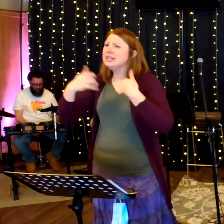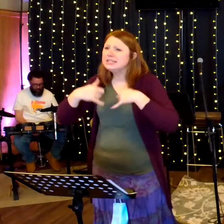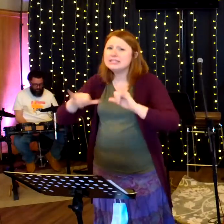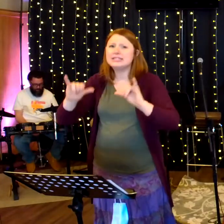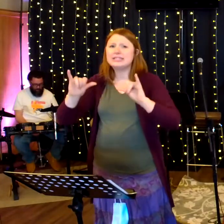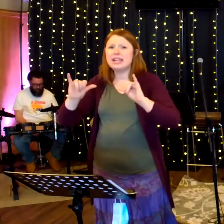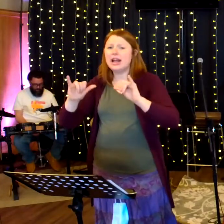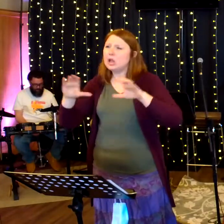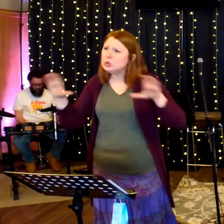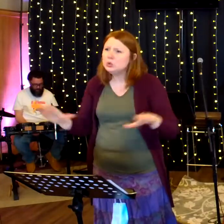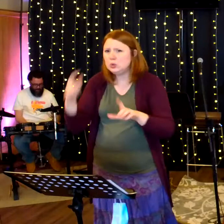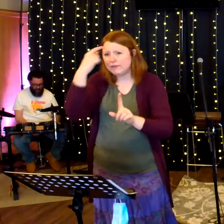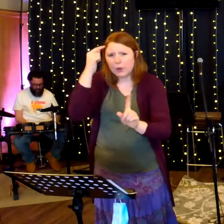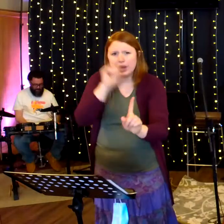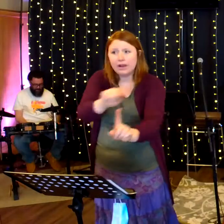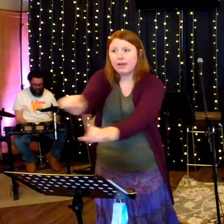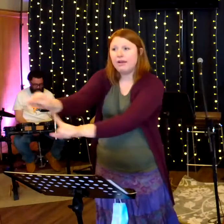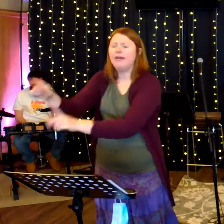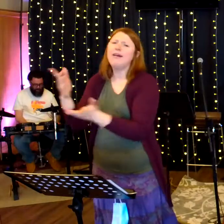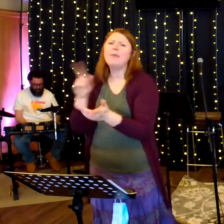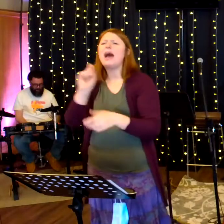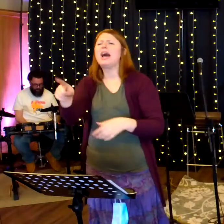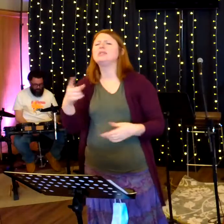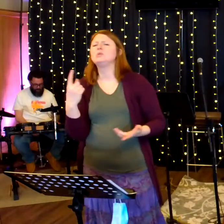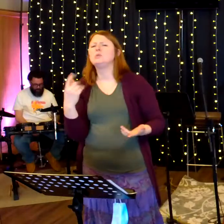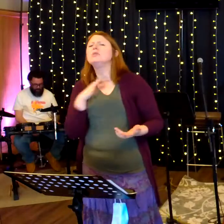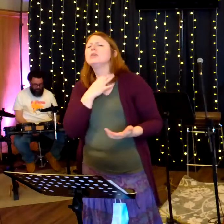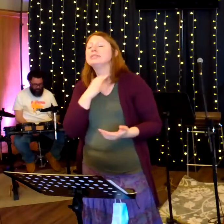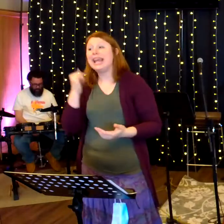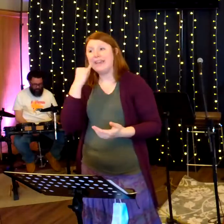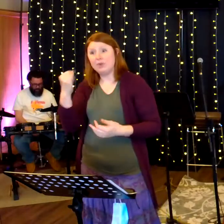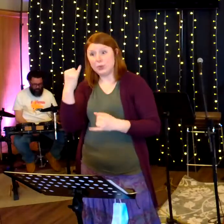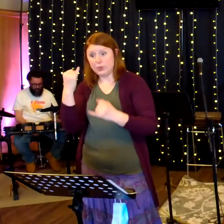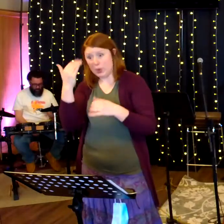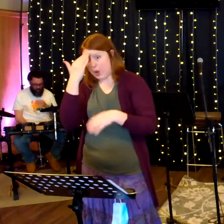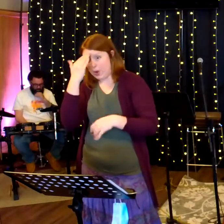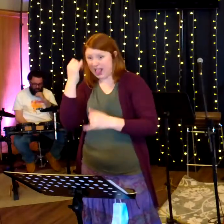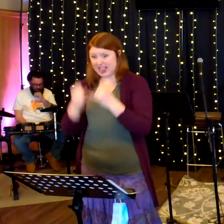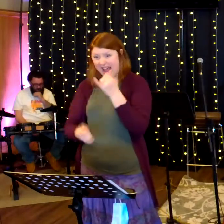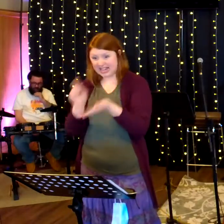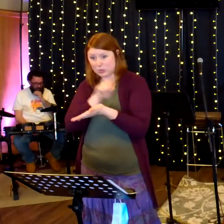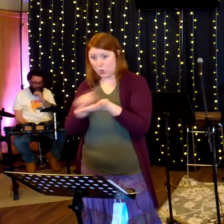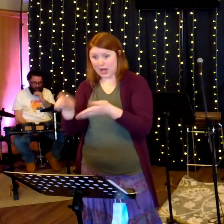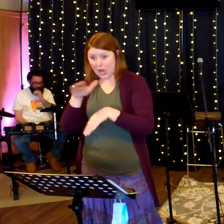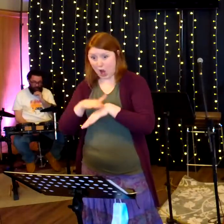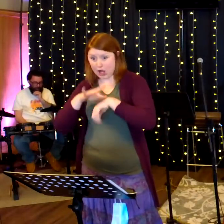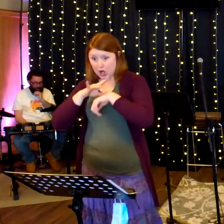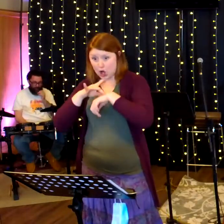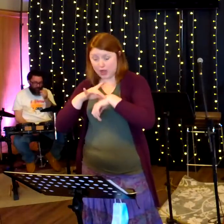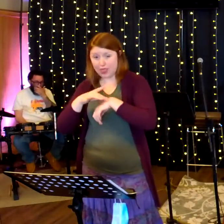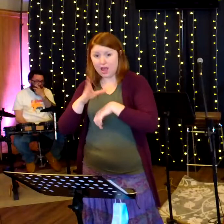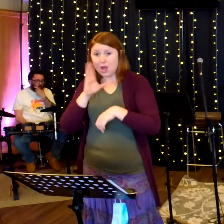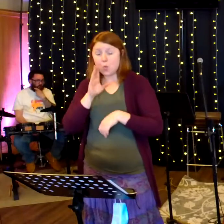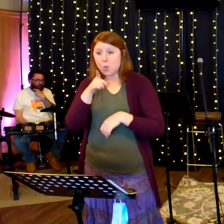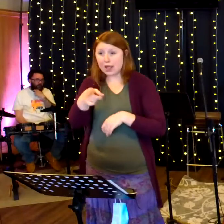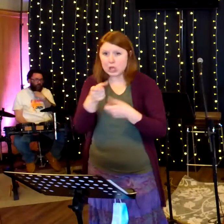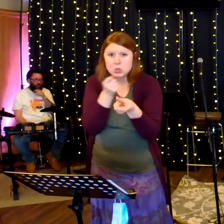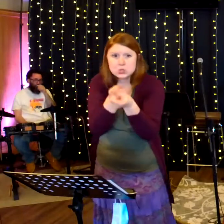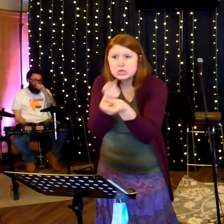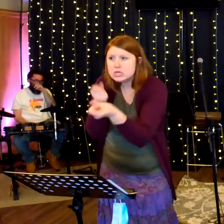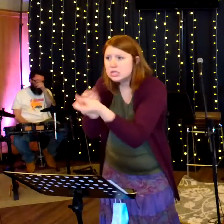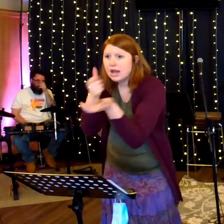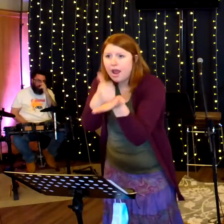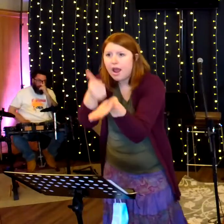disciples. Now let me ask you, if you knew that this was your last week on earth, this was it for your